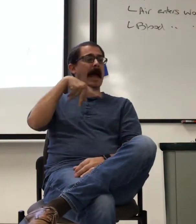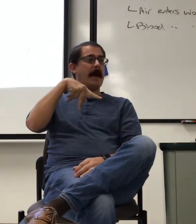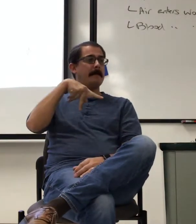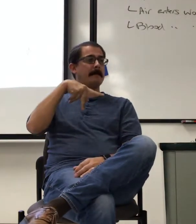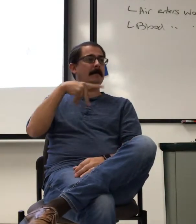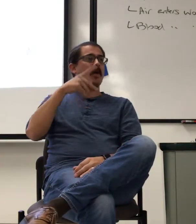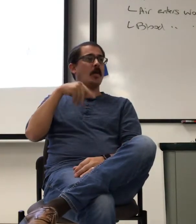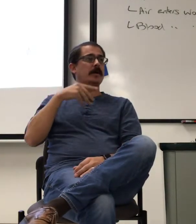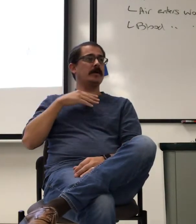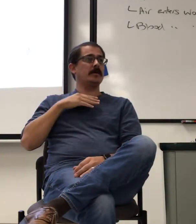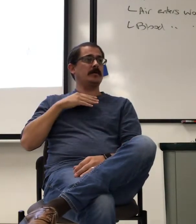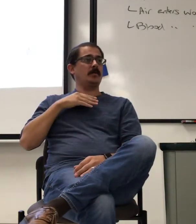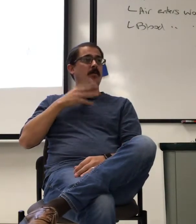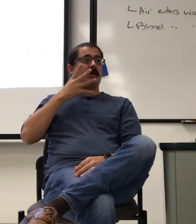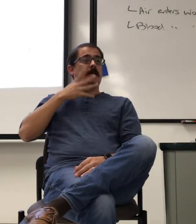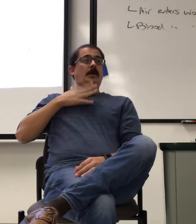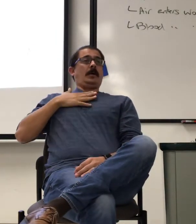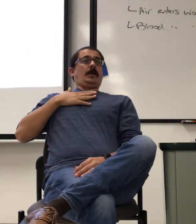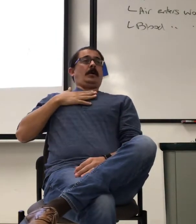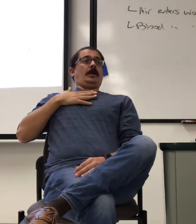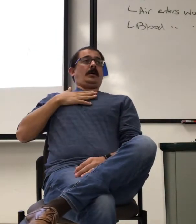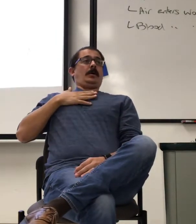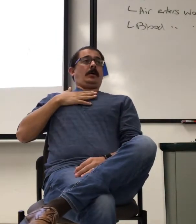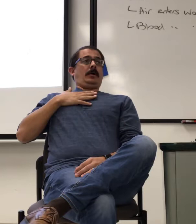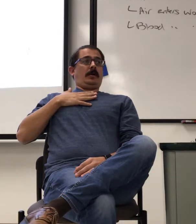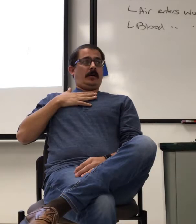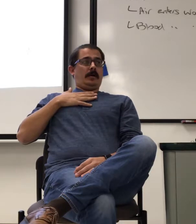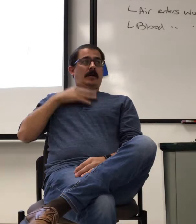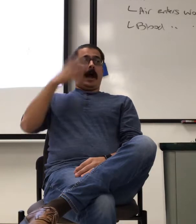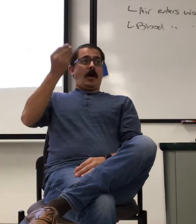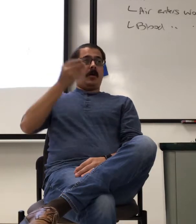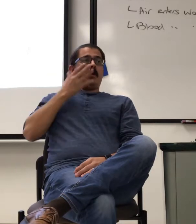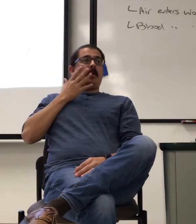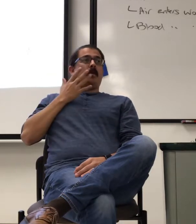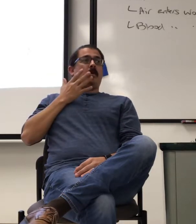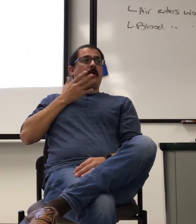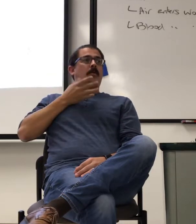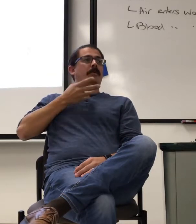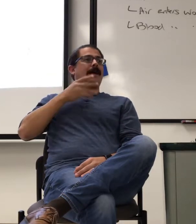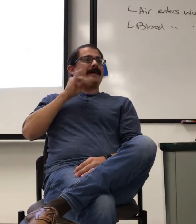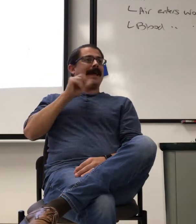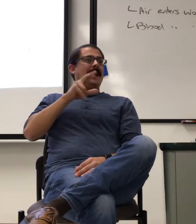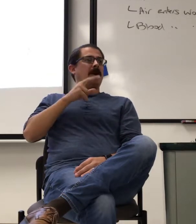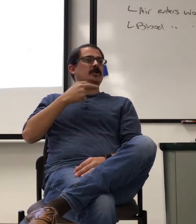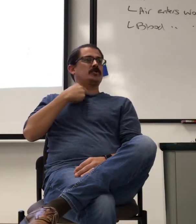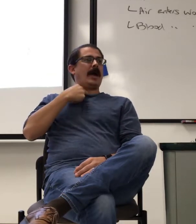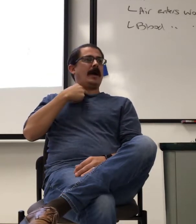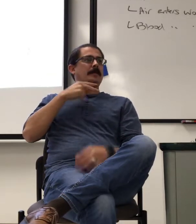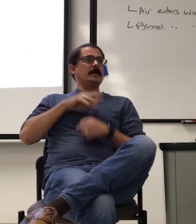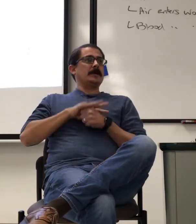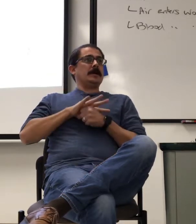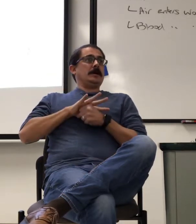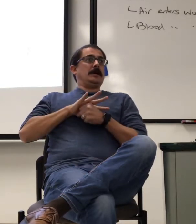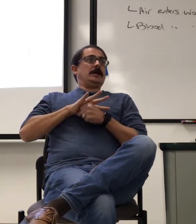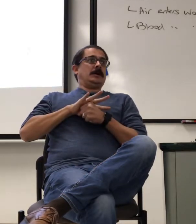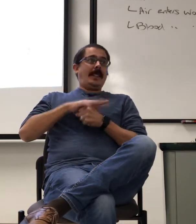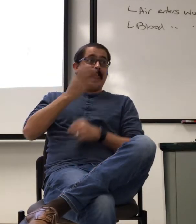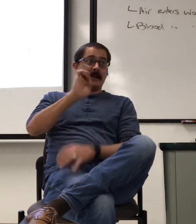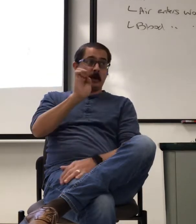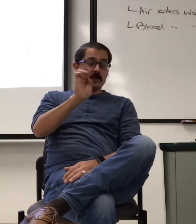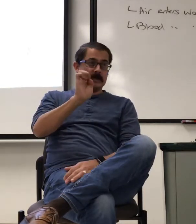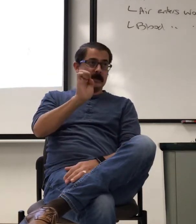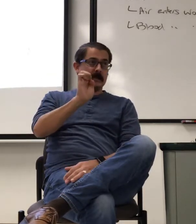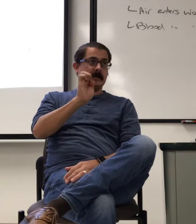breathe, it allows air in, but then when you breathe out, the air is trapped, tension starts to build, and that's an emergency